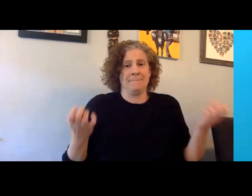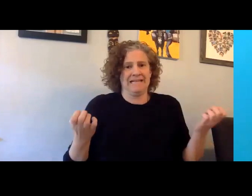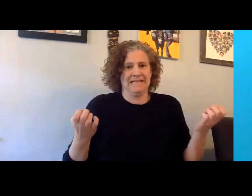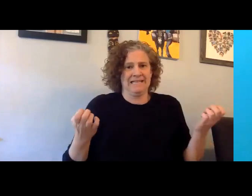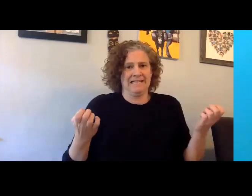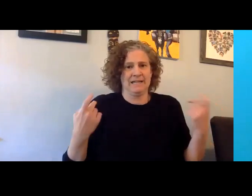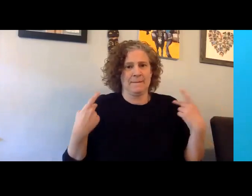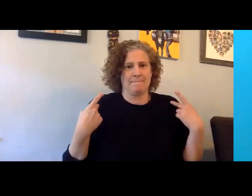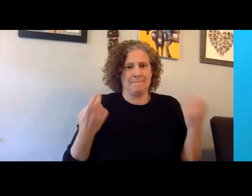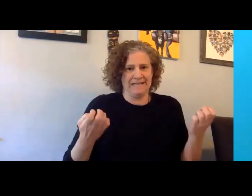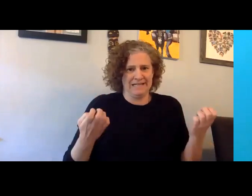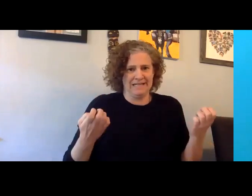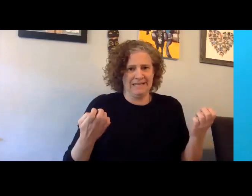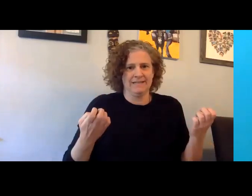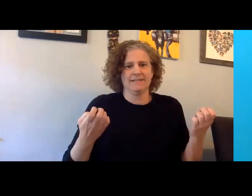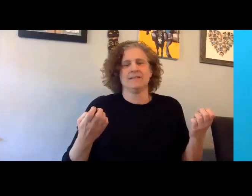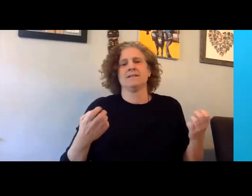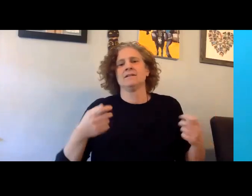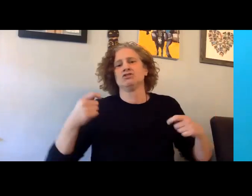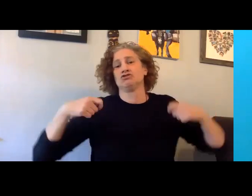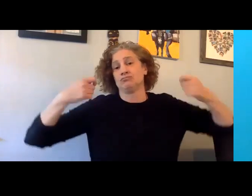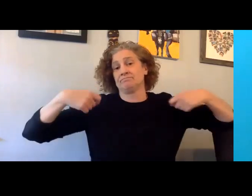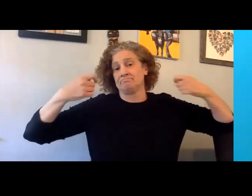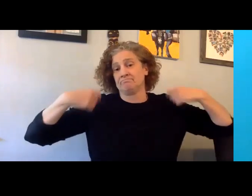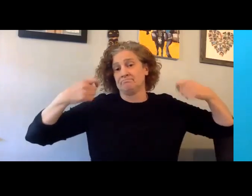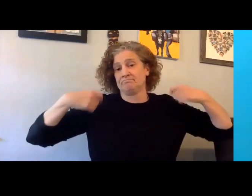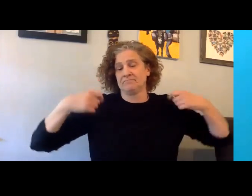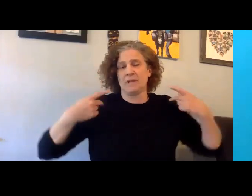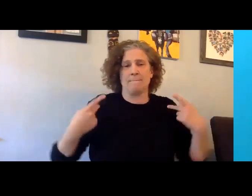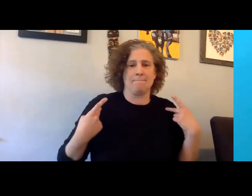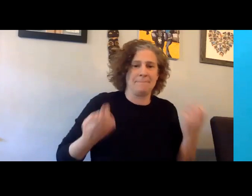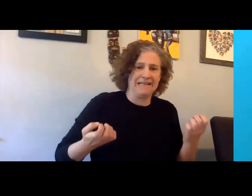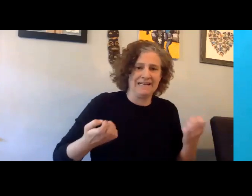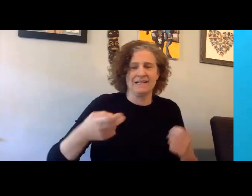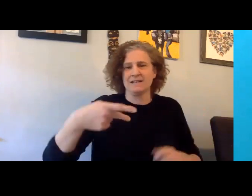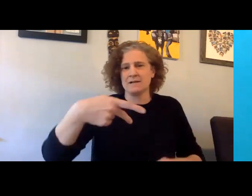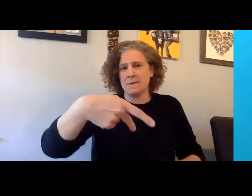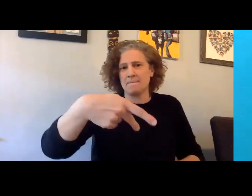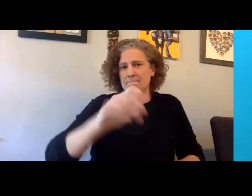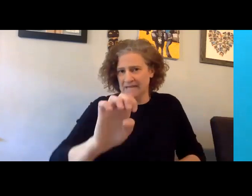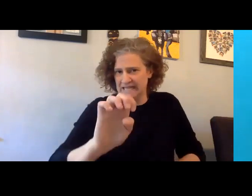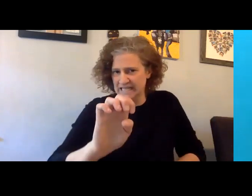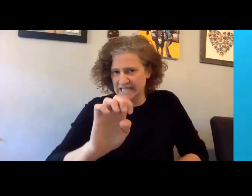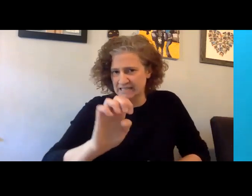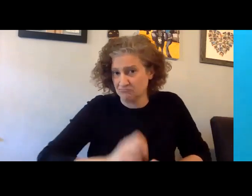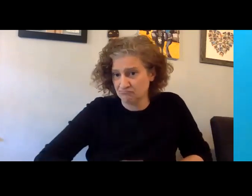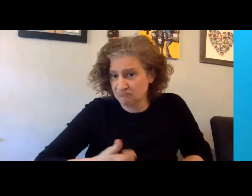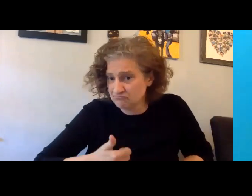Some people sign PE like this, PE. Or gym, PE,